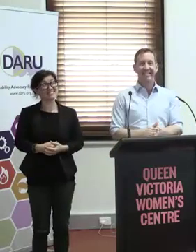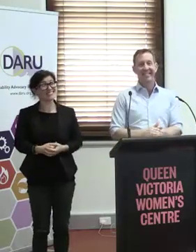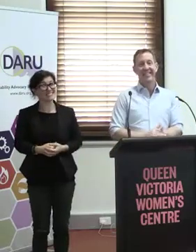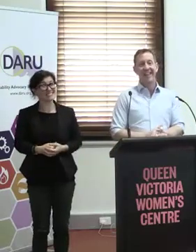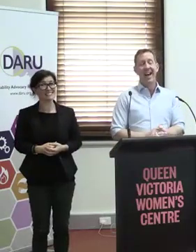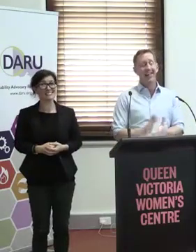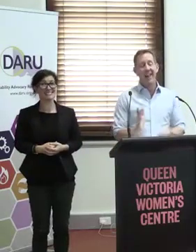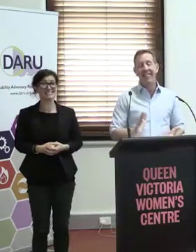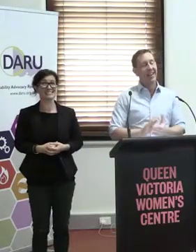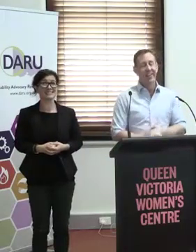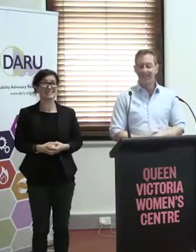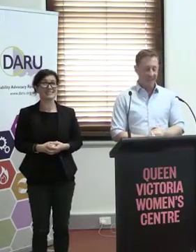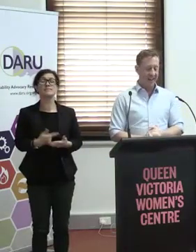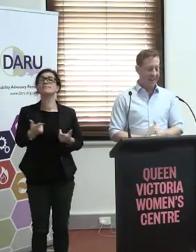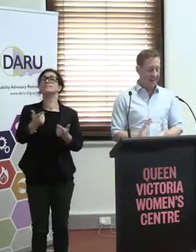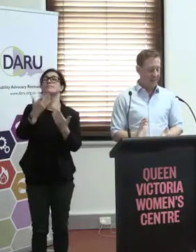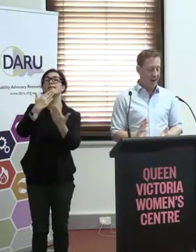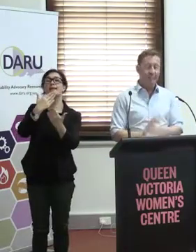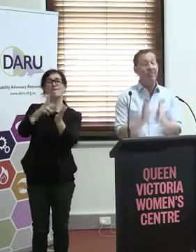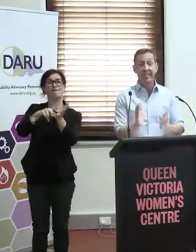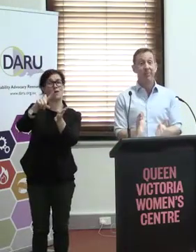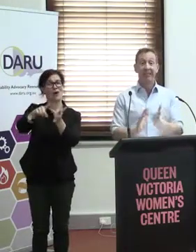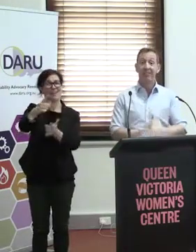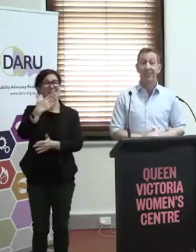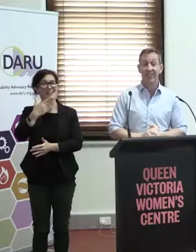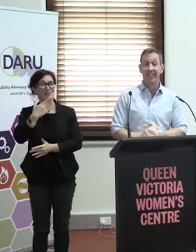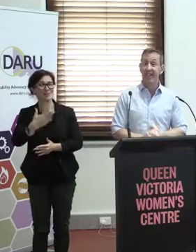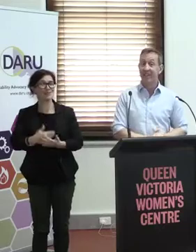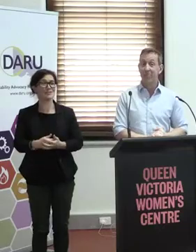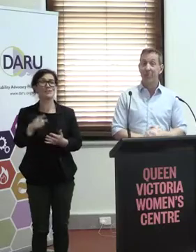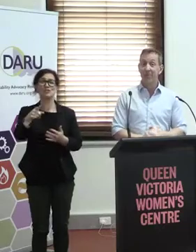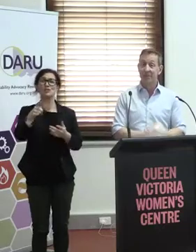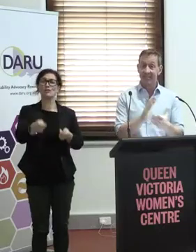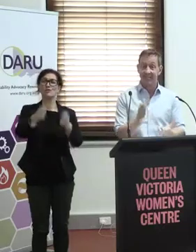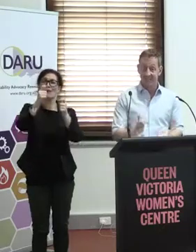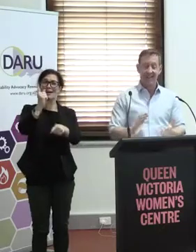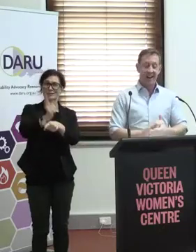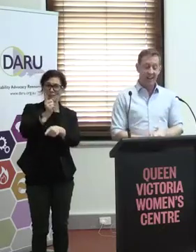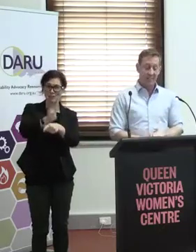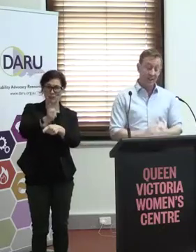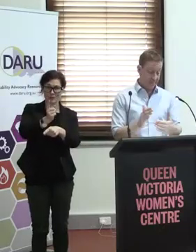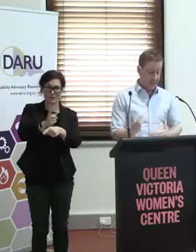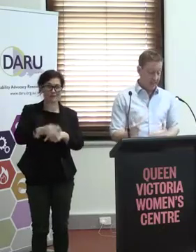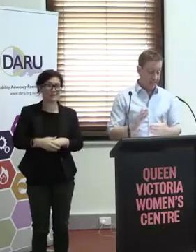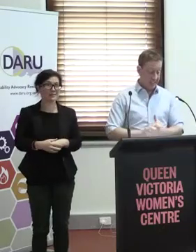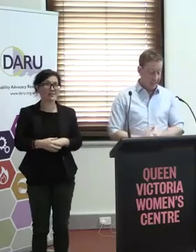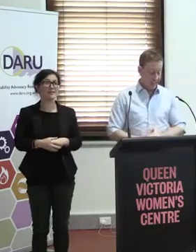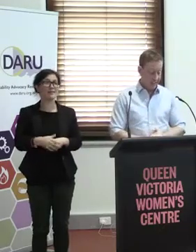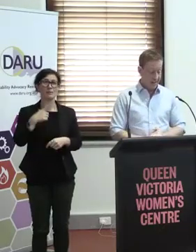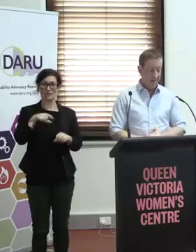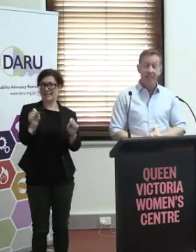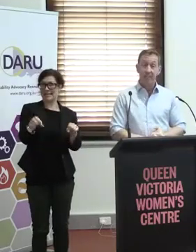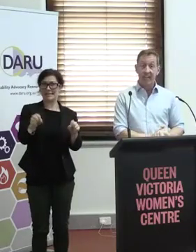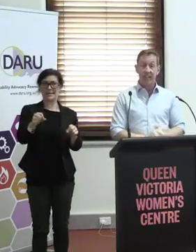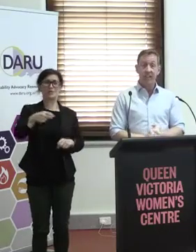put forward. And thank you, Vi. I'm really pleased you raised that latter point because we have made a very